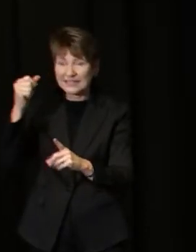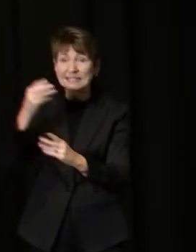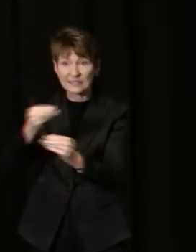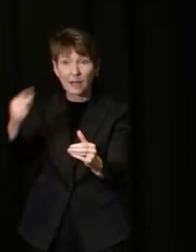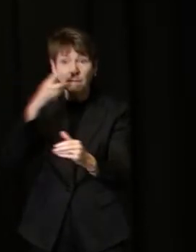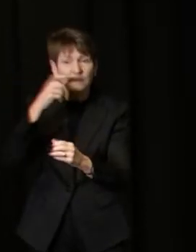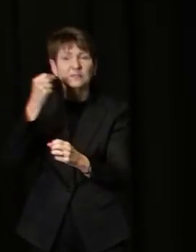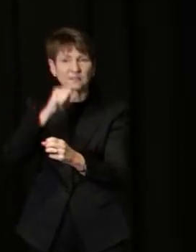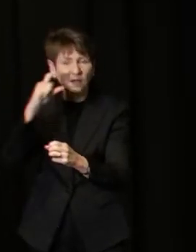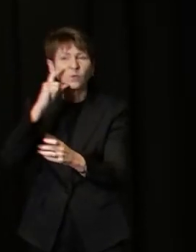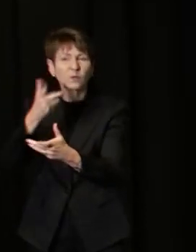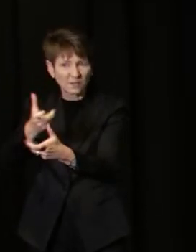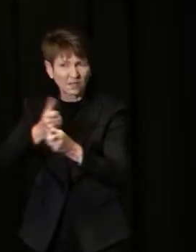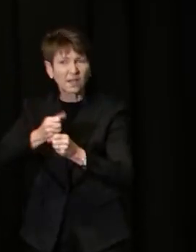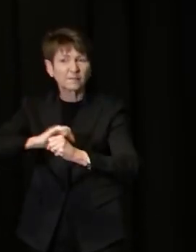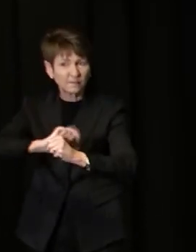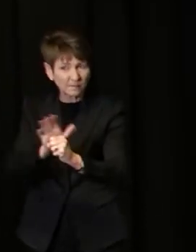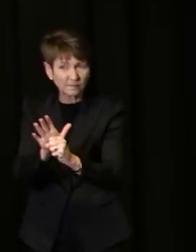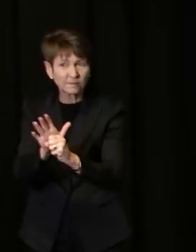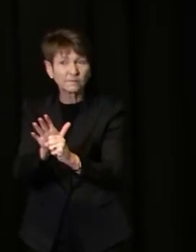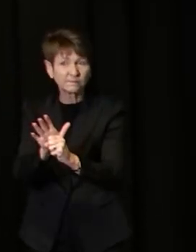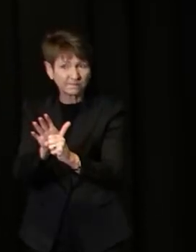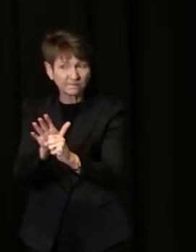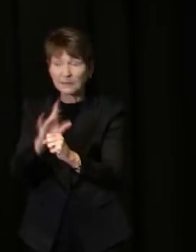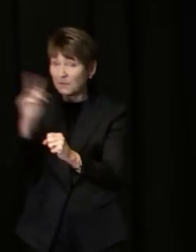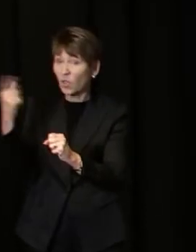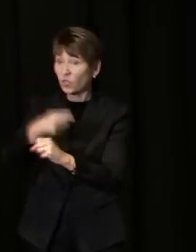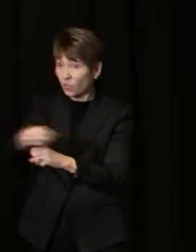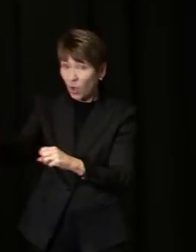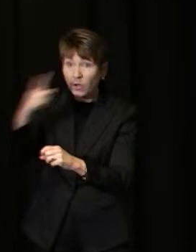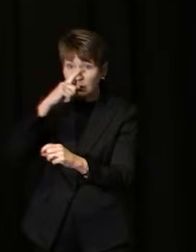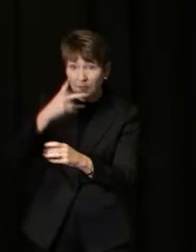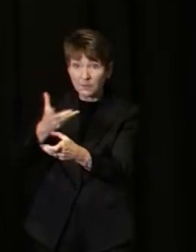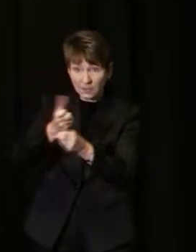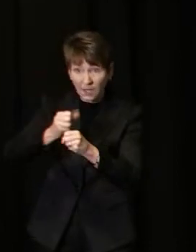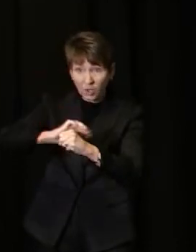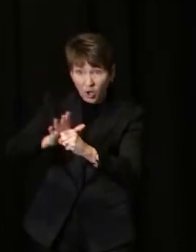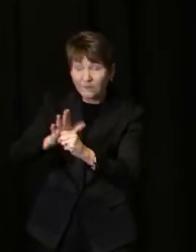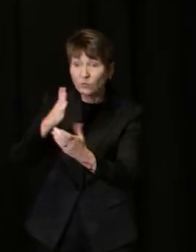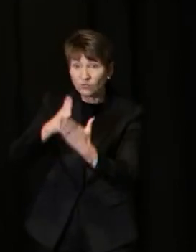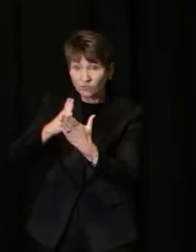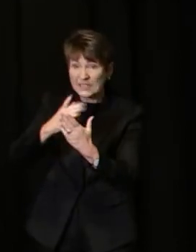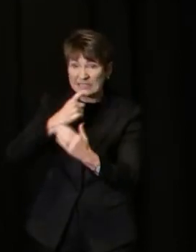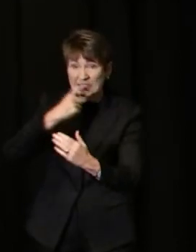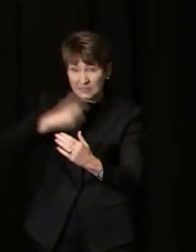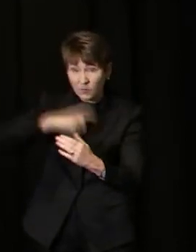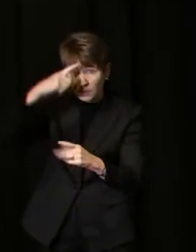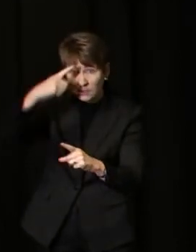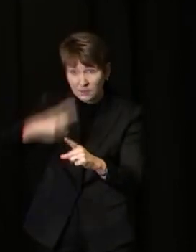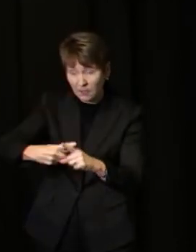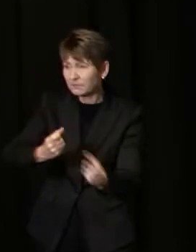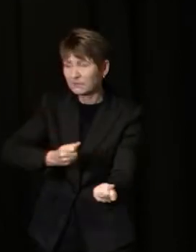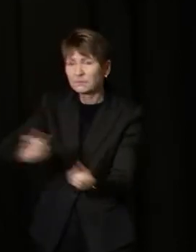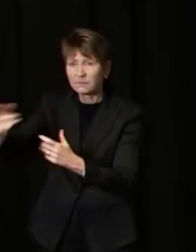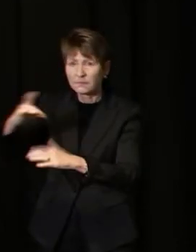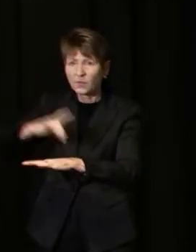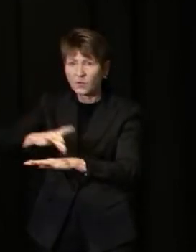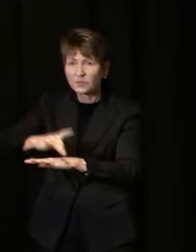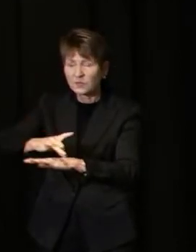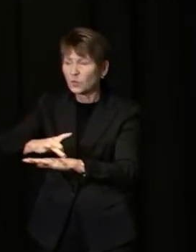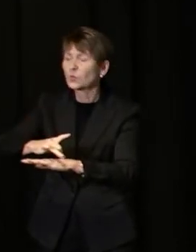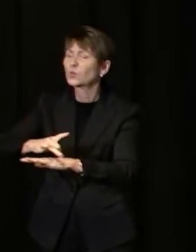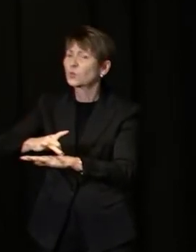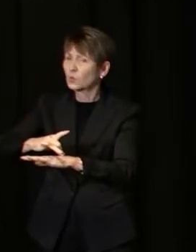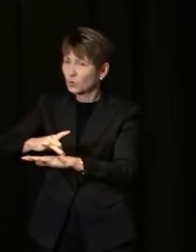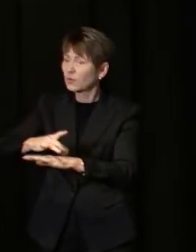the vast, vast majority of whom will be unvaccinated Victorians. Now, that will put significant pressure on our health system. That'll be very challenging for